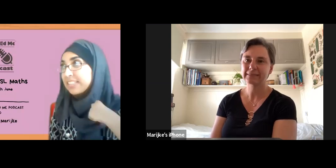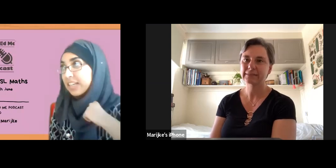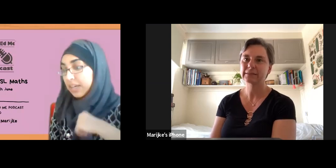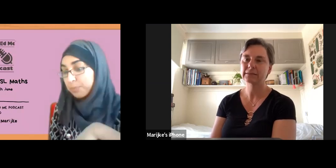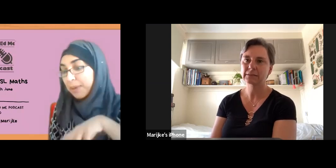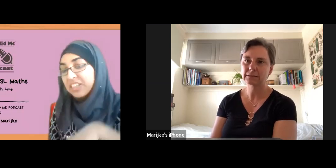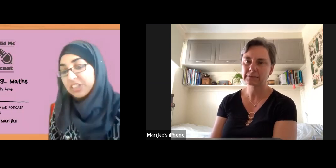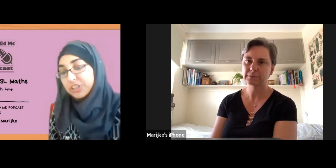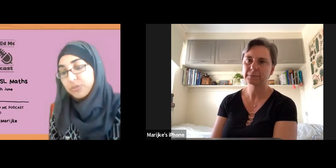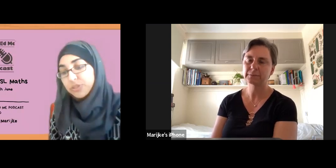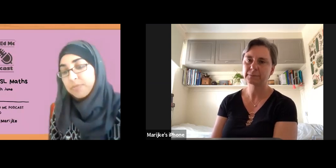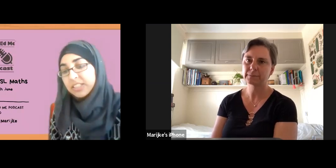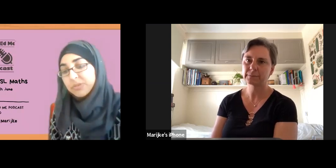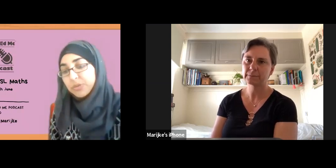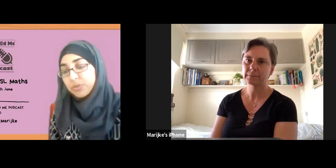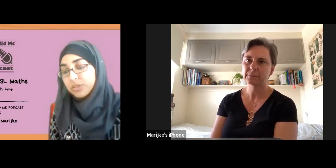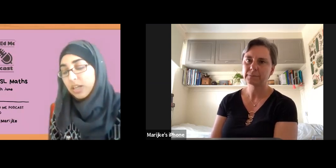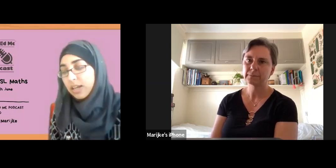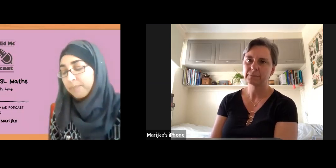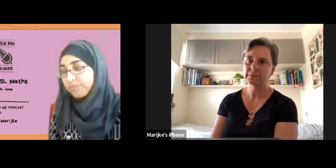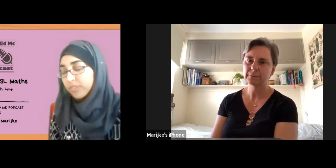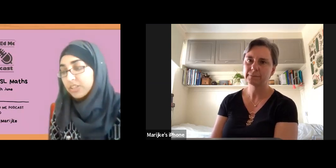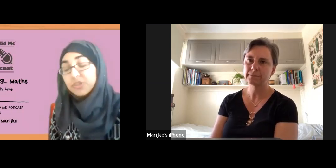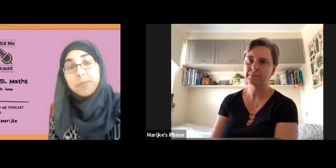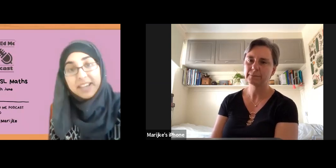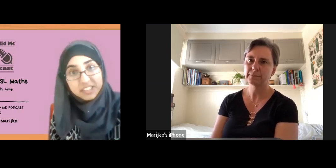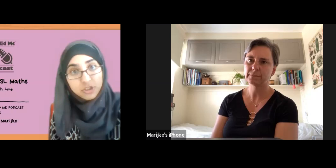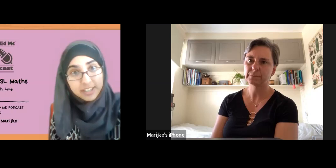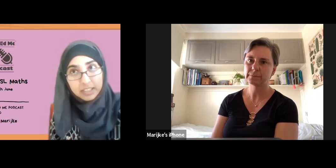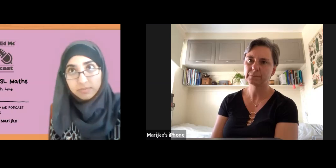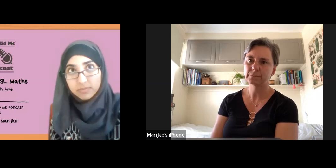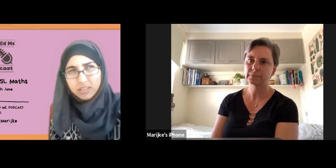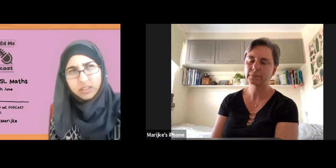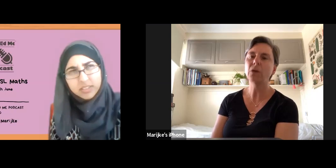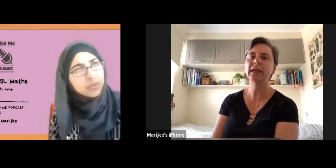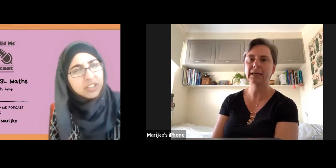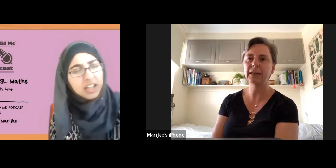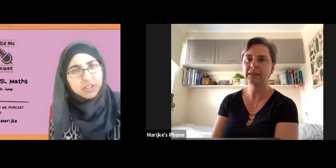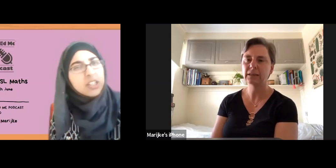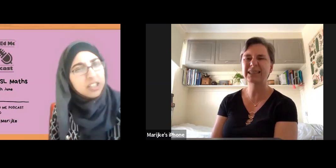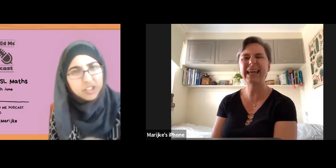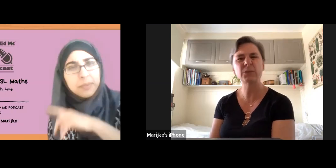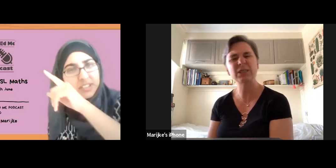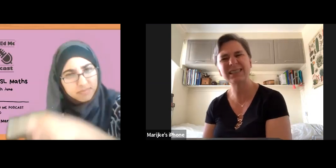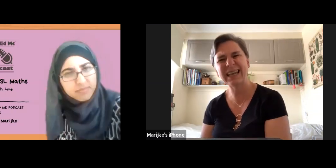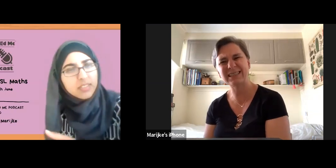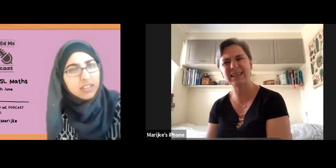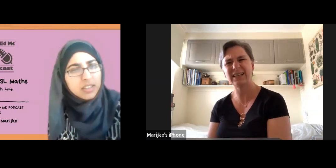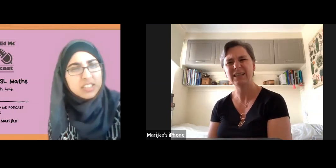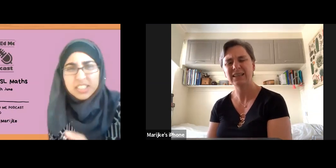it based in a school. So mine was called school-based training. Yeah. Skids, was it Skids then? Something